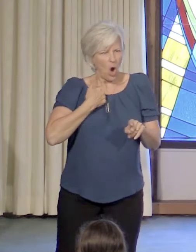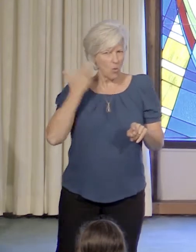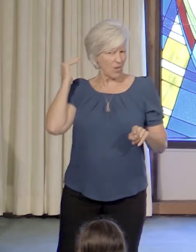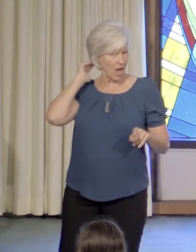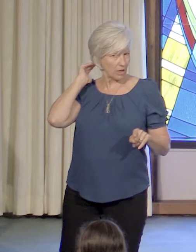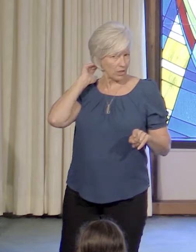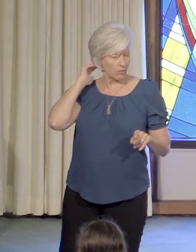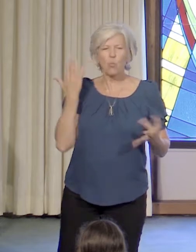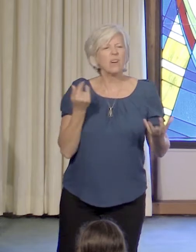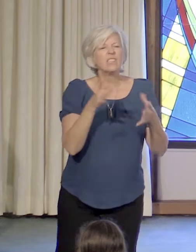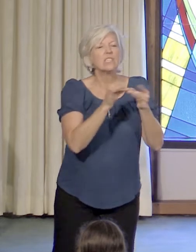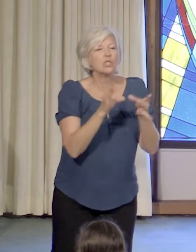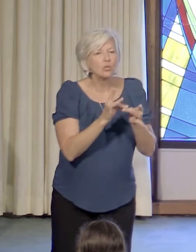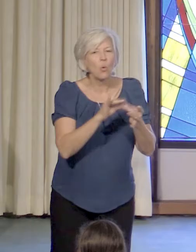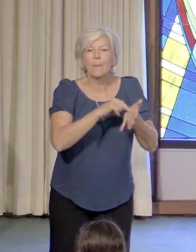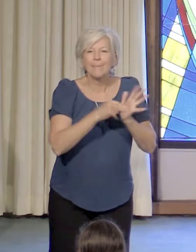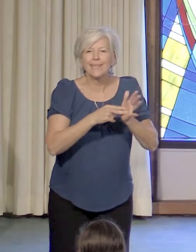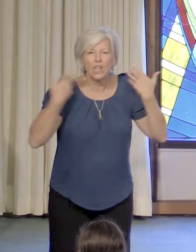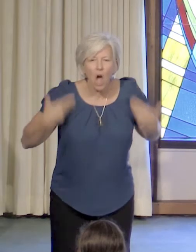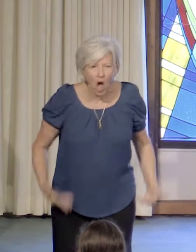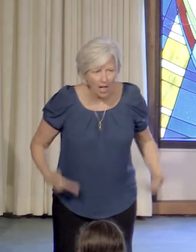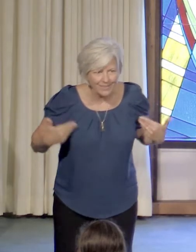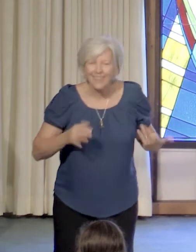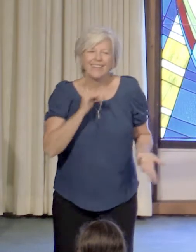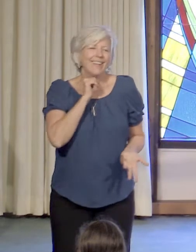this story mean to us? Not just that a